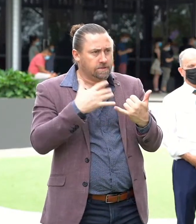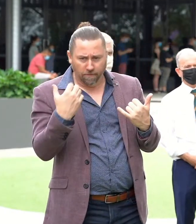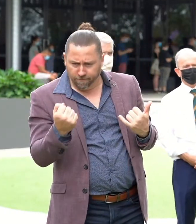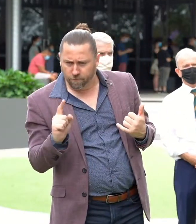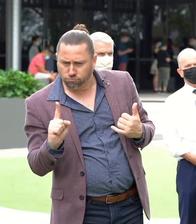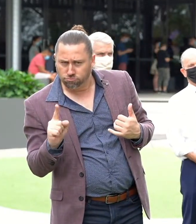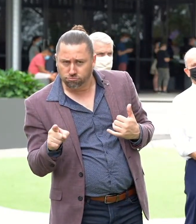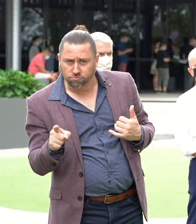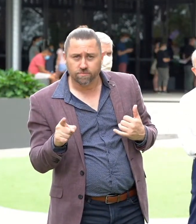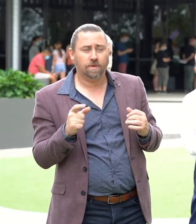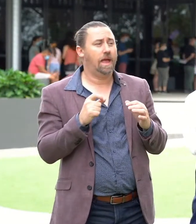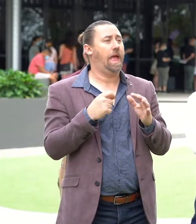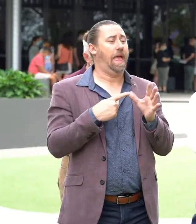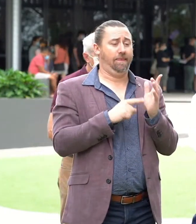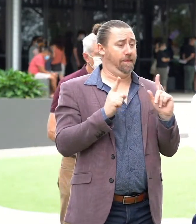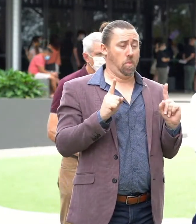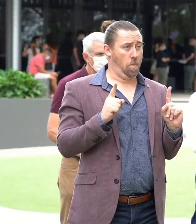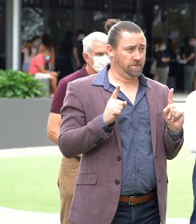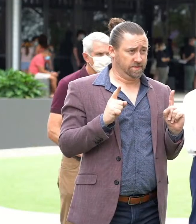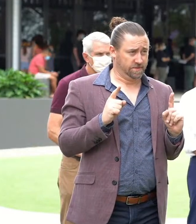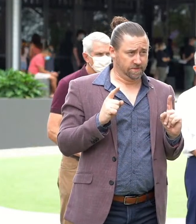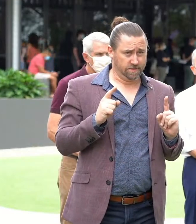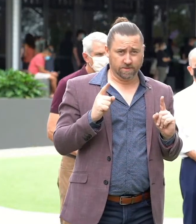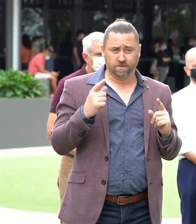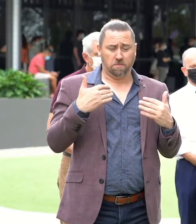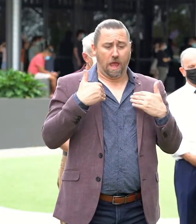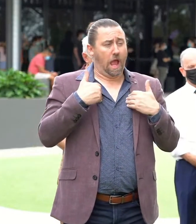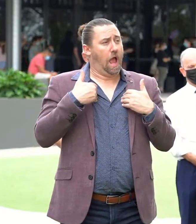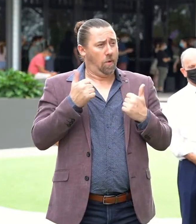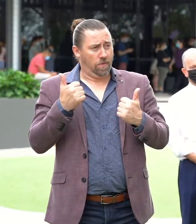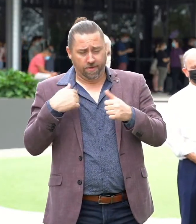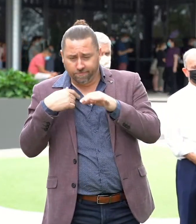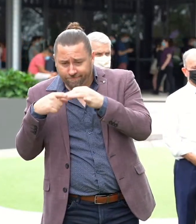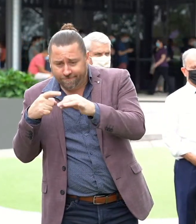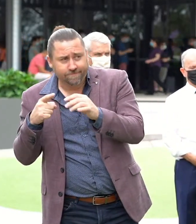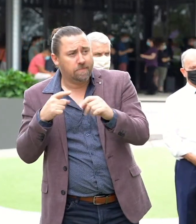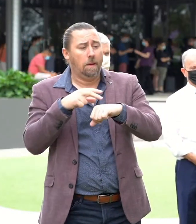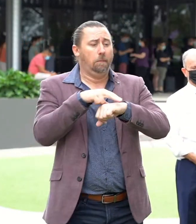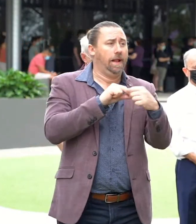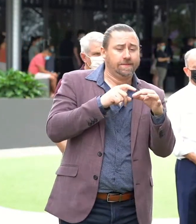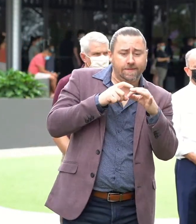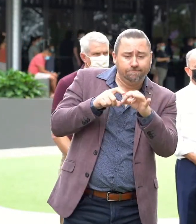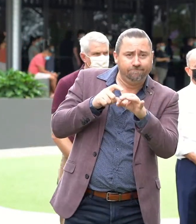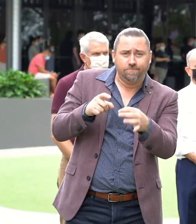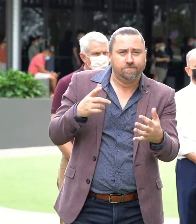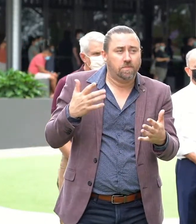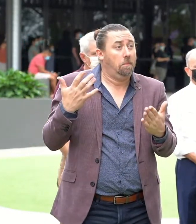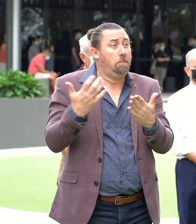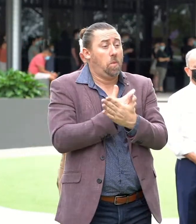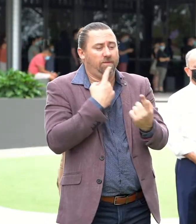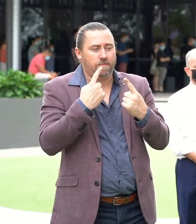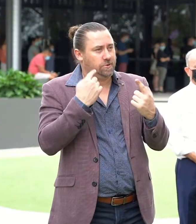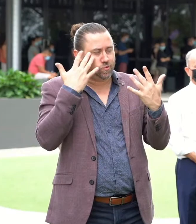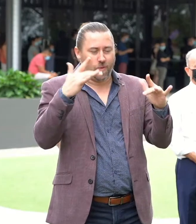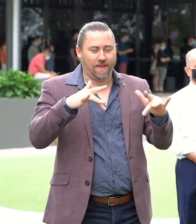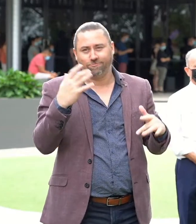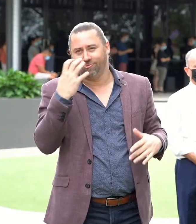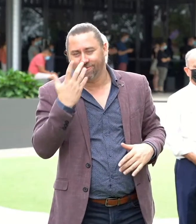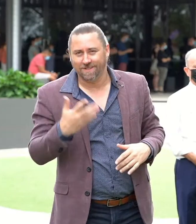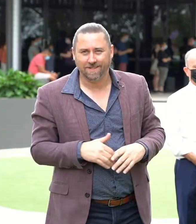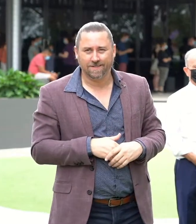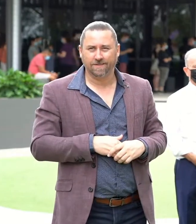at this point, neither from the health side of things or the police side of things, we don't have any further information. I'm sorry to